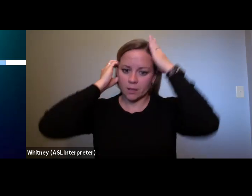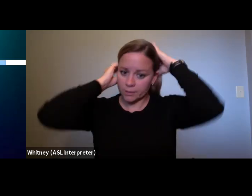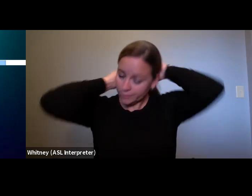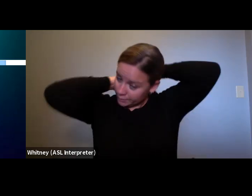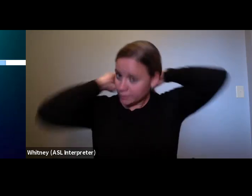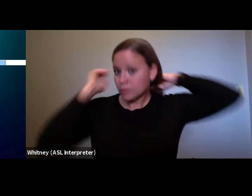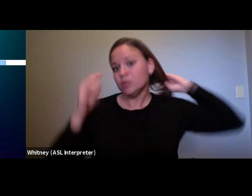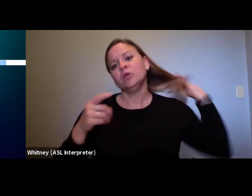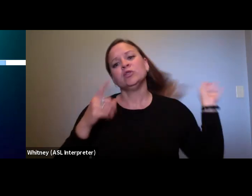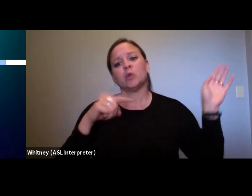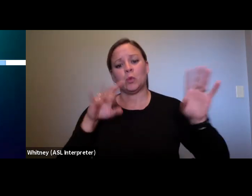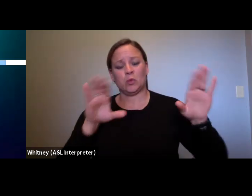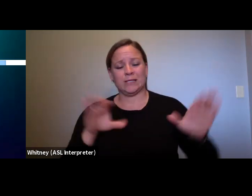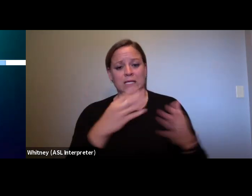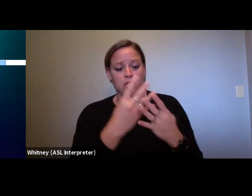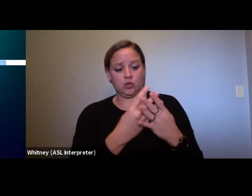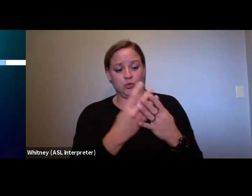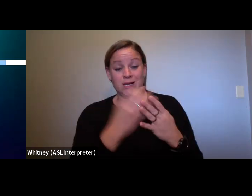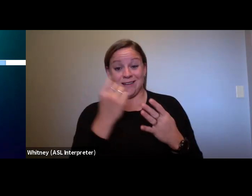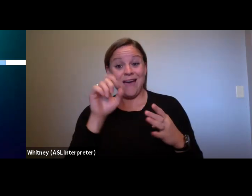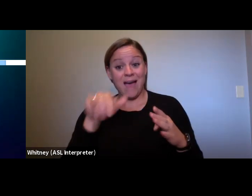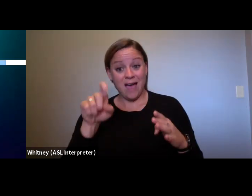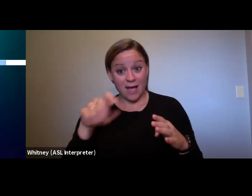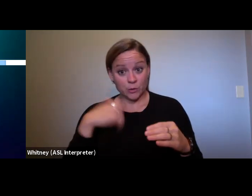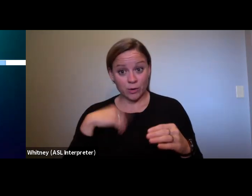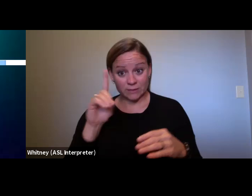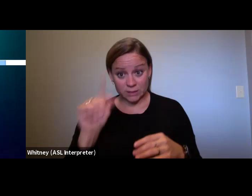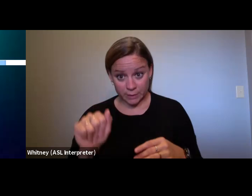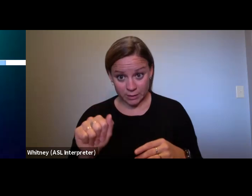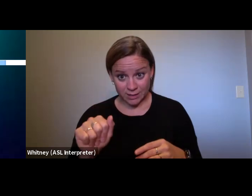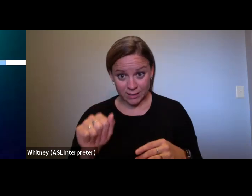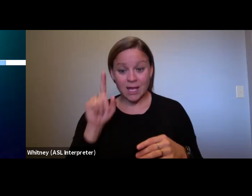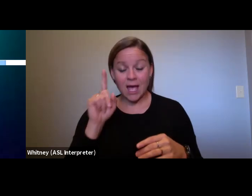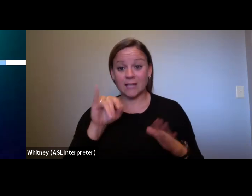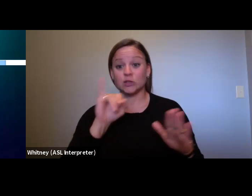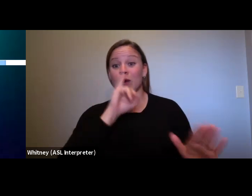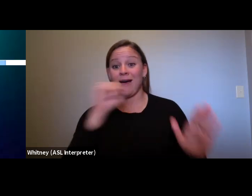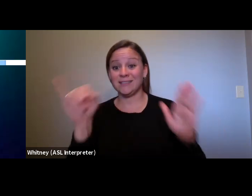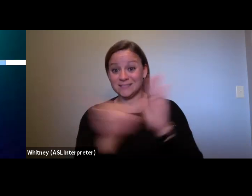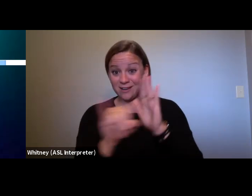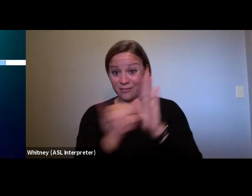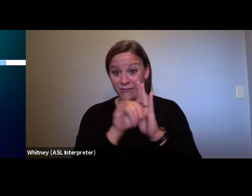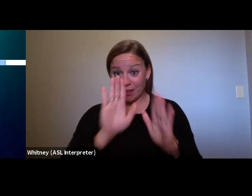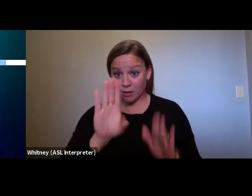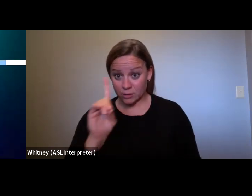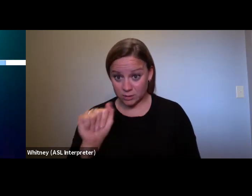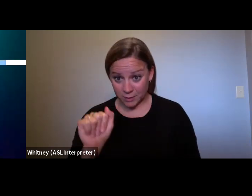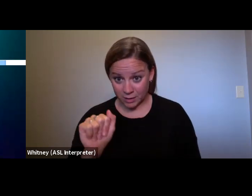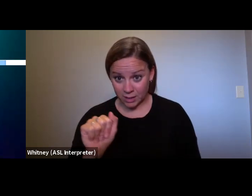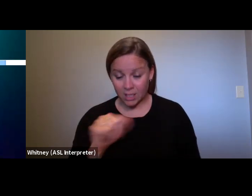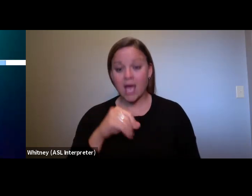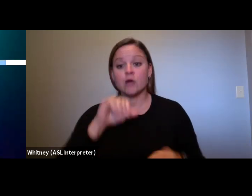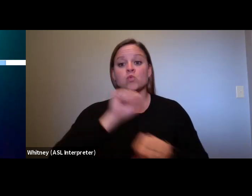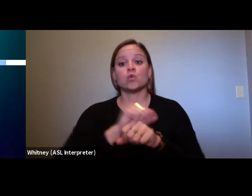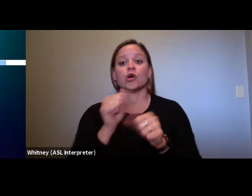screening. They had it to be a person with a disability. They had it to self-disclose, self-identify, and again, working in collaboration with the